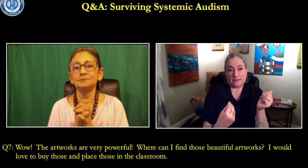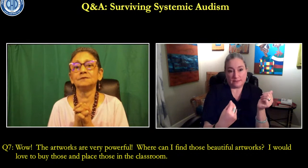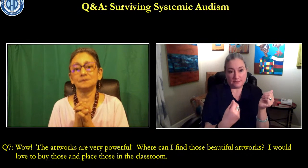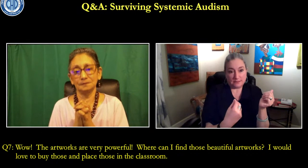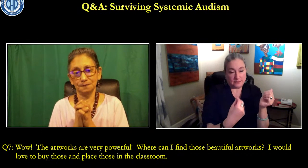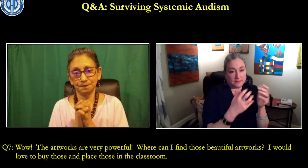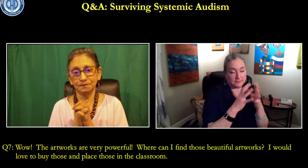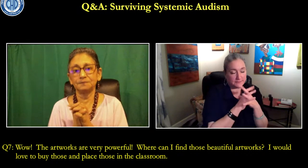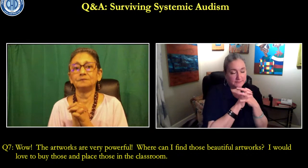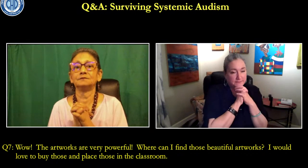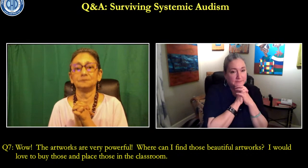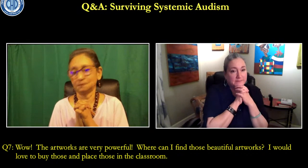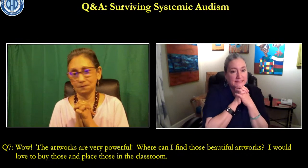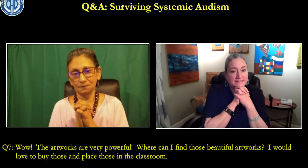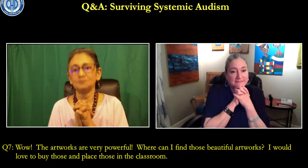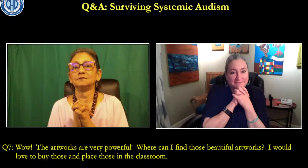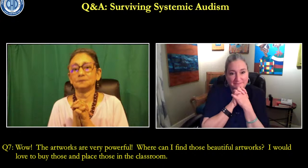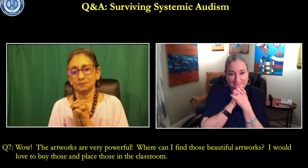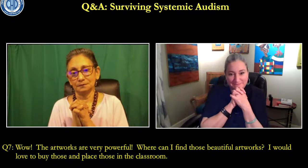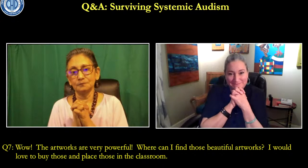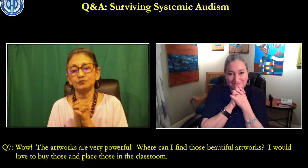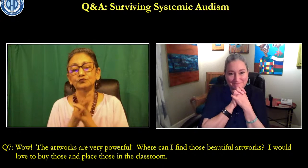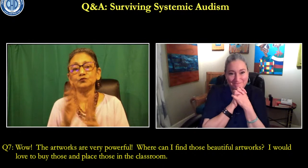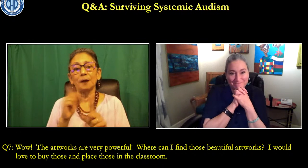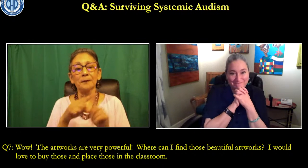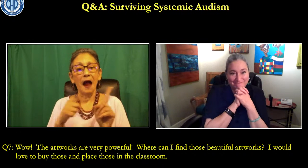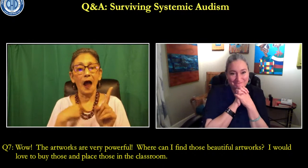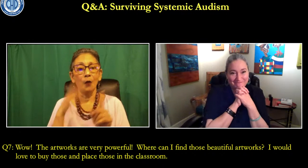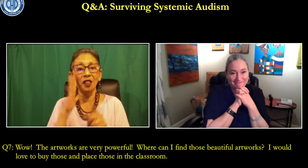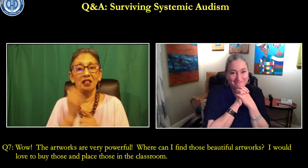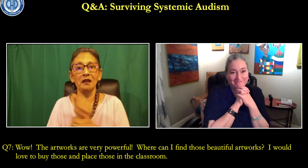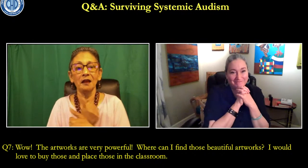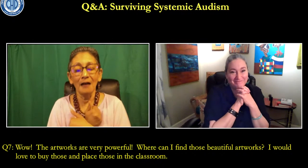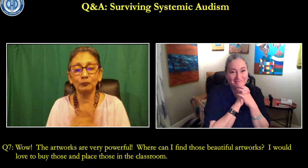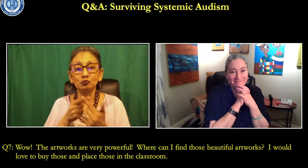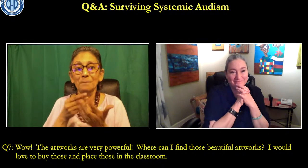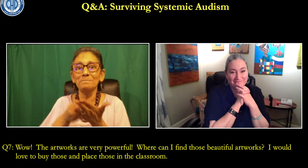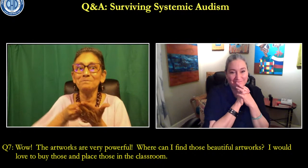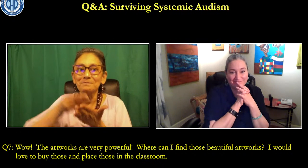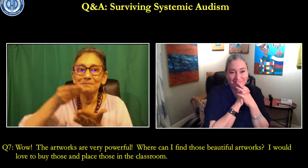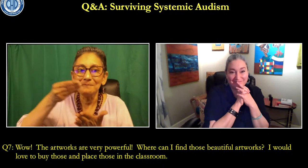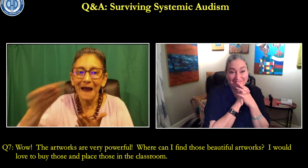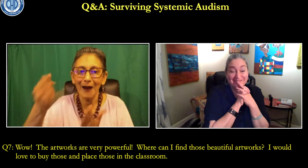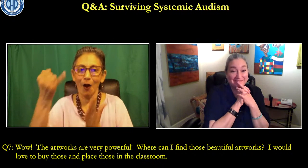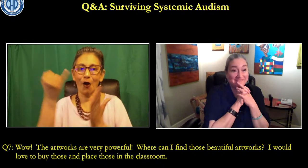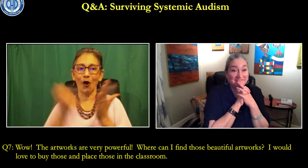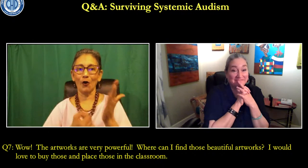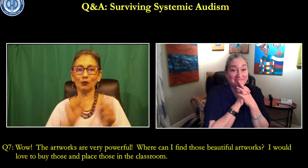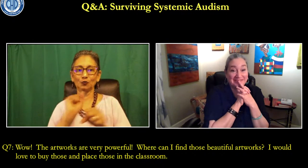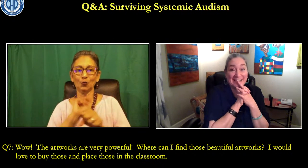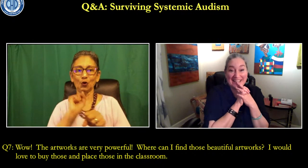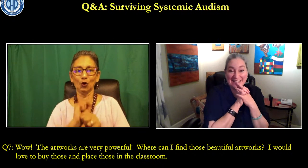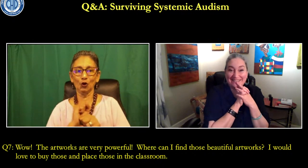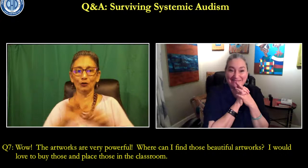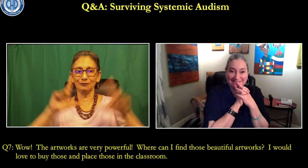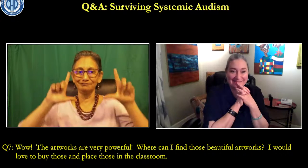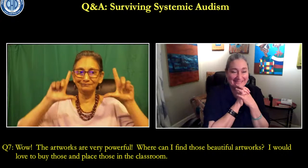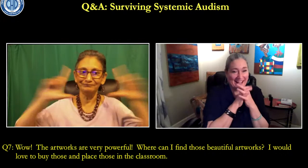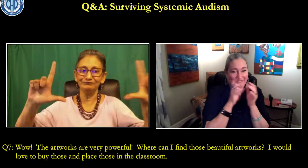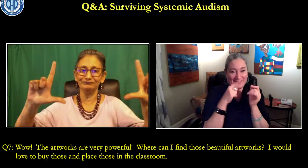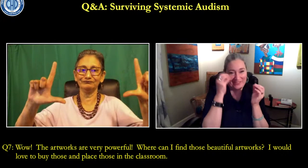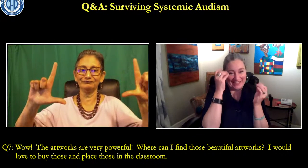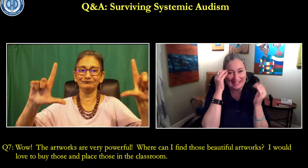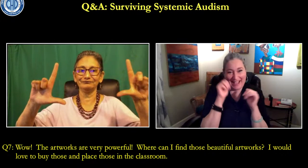for publication because I want it to be in color rather than black and white. So it will be available. And Kavita is saying,